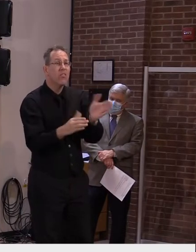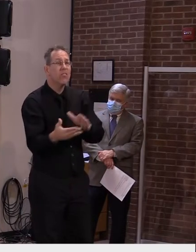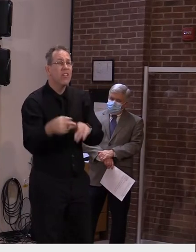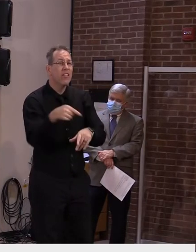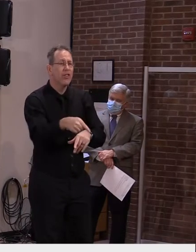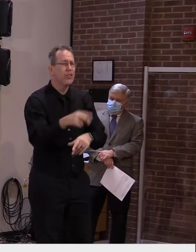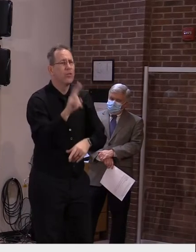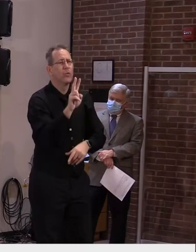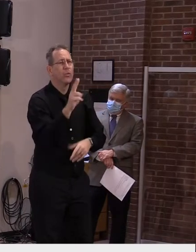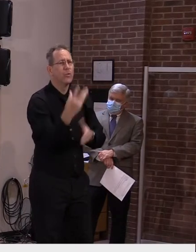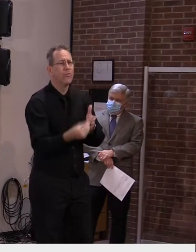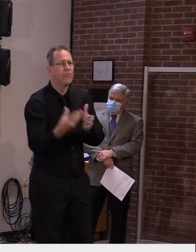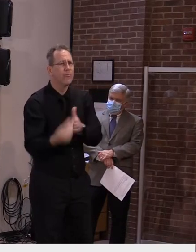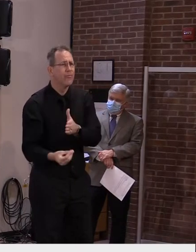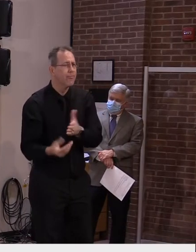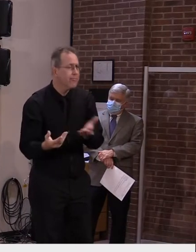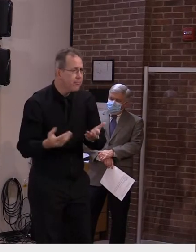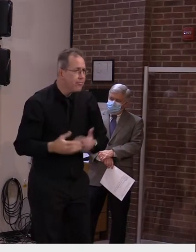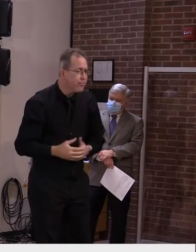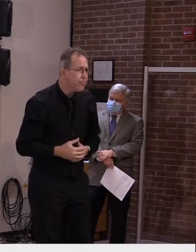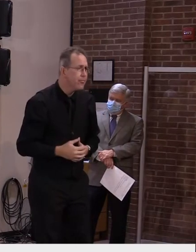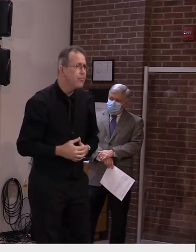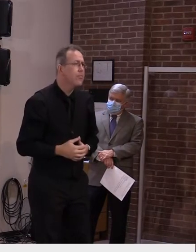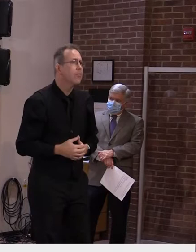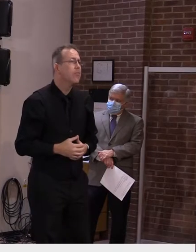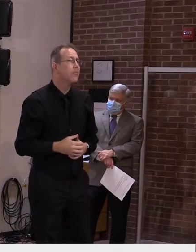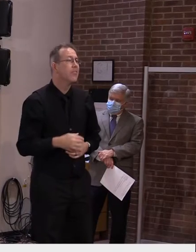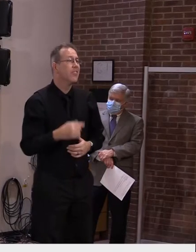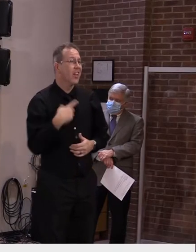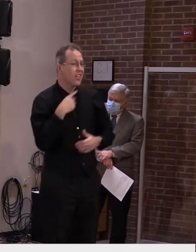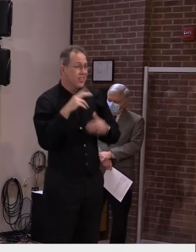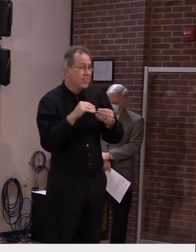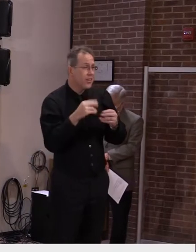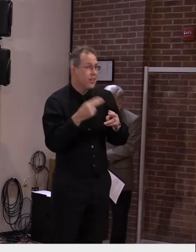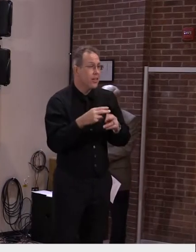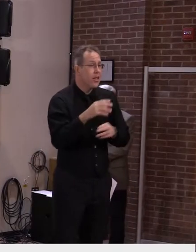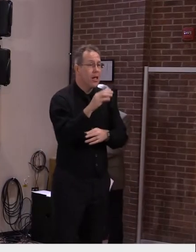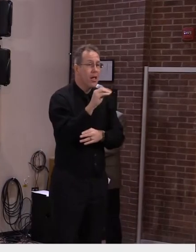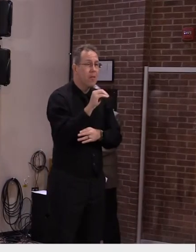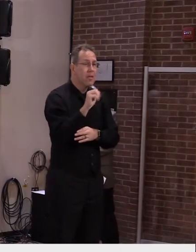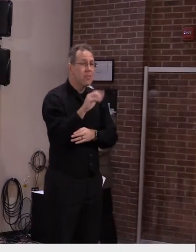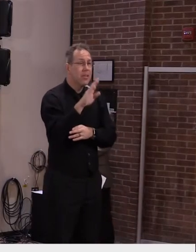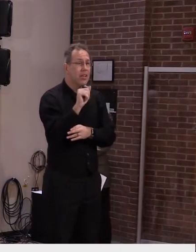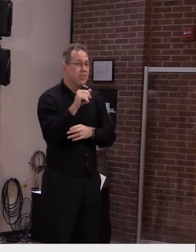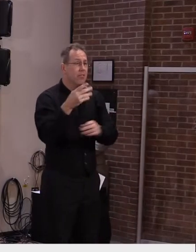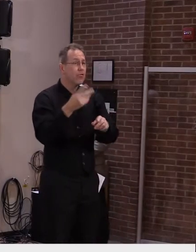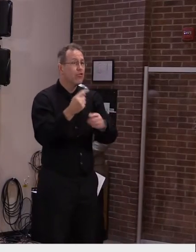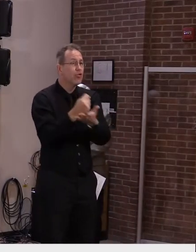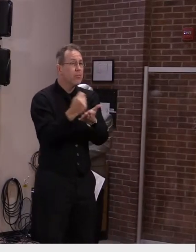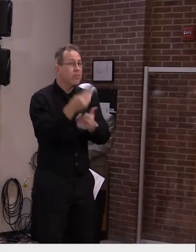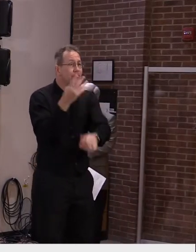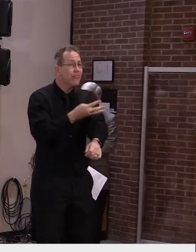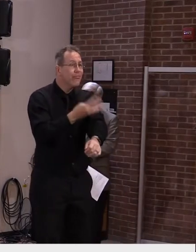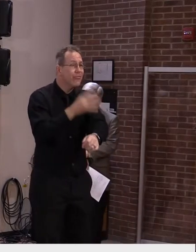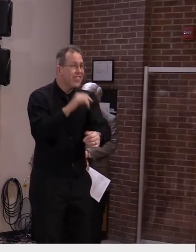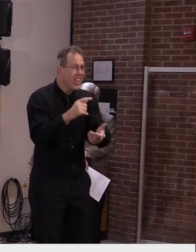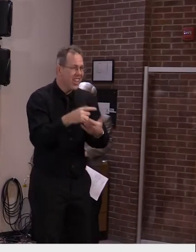I mentioned monoclonal antibodies earlier on, and monoclonal antibodies actually have been deployed at that